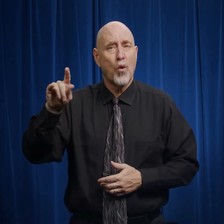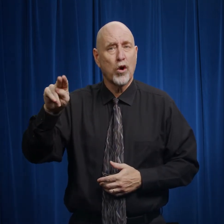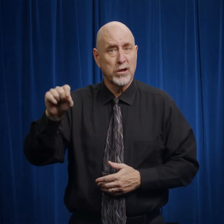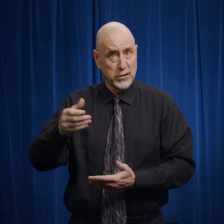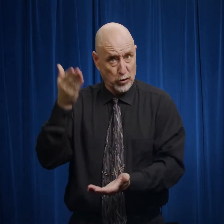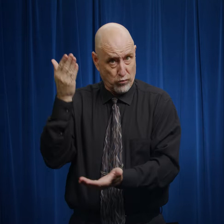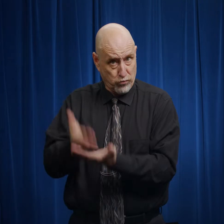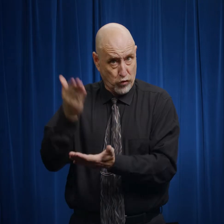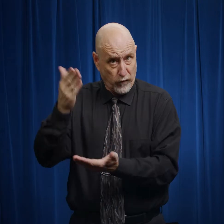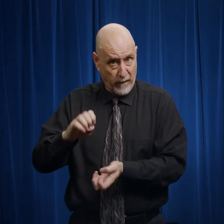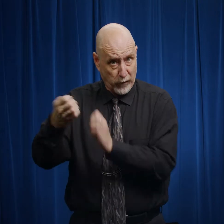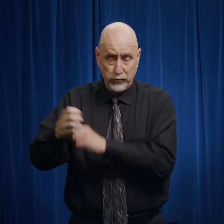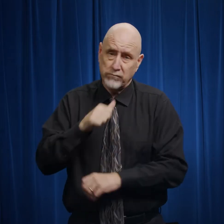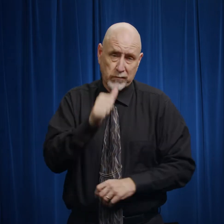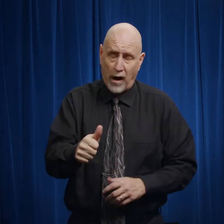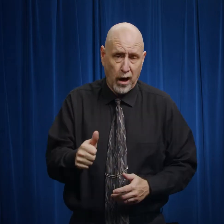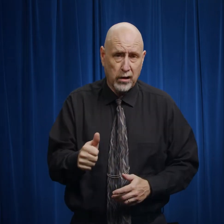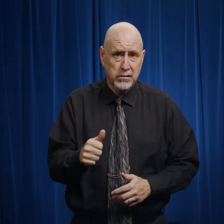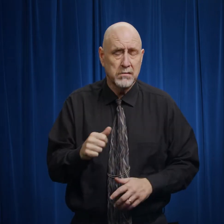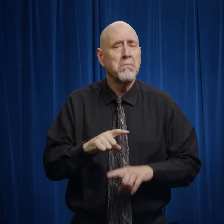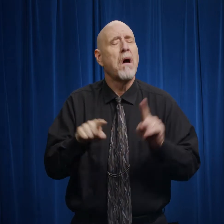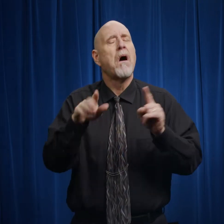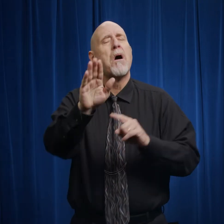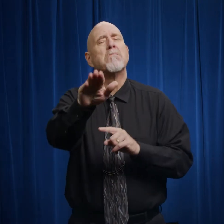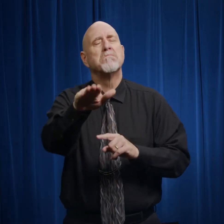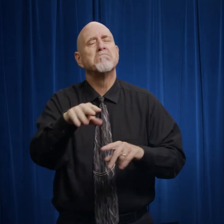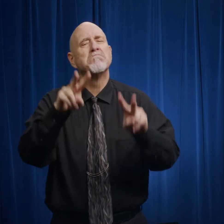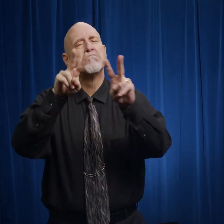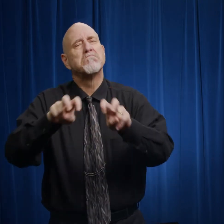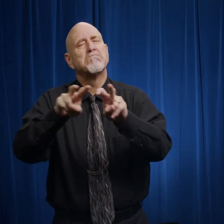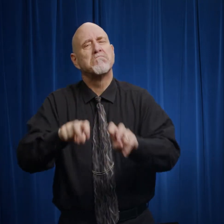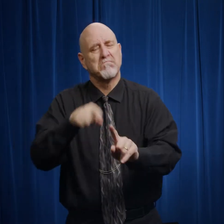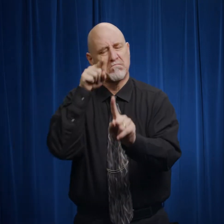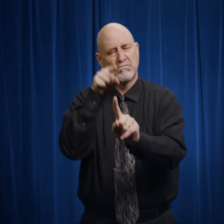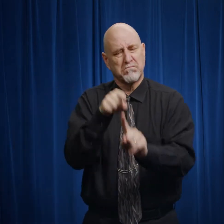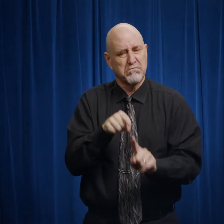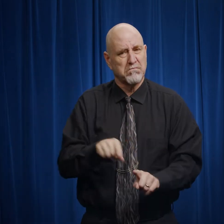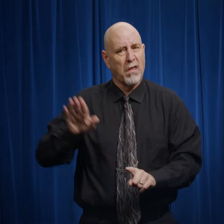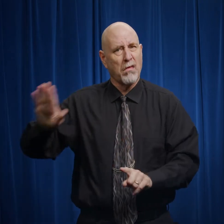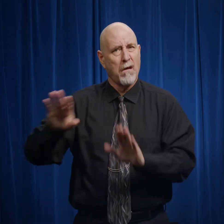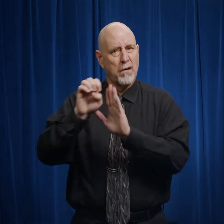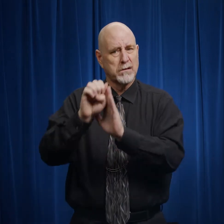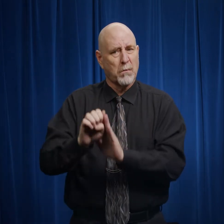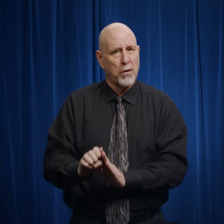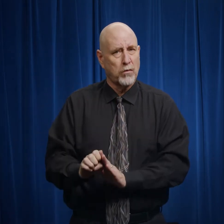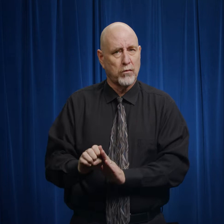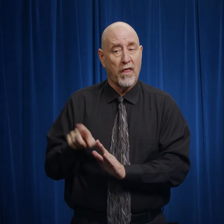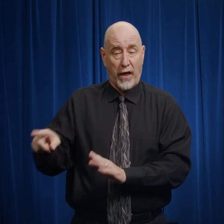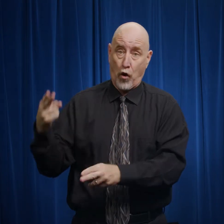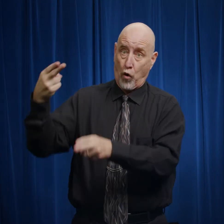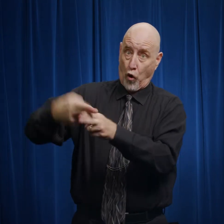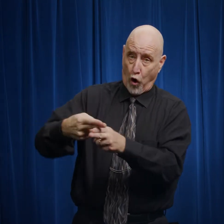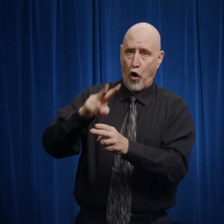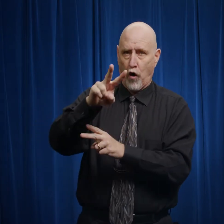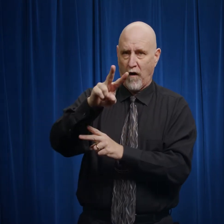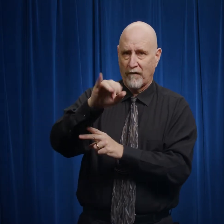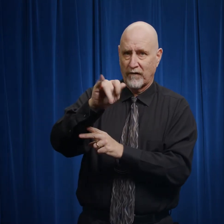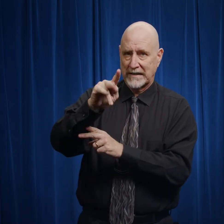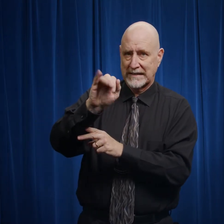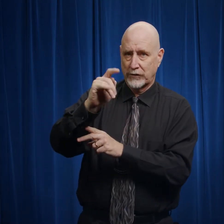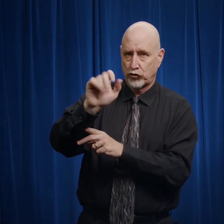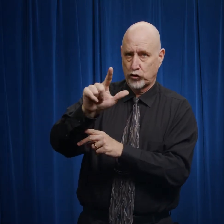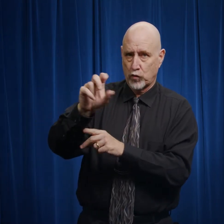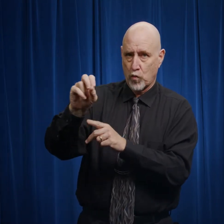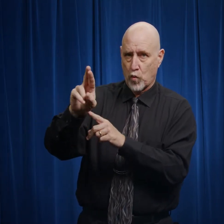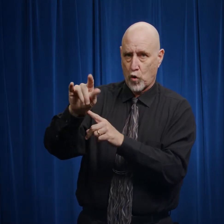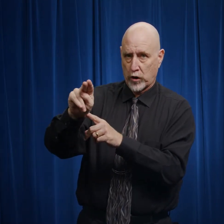certainly don't prove evolution, but let's look at some specific examples of supposed